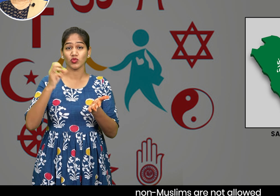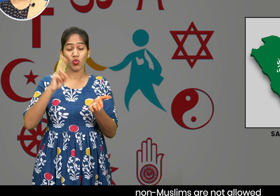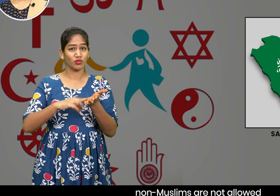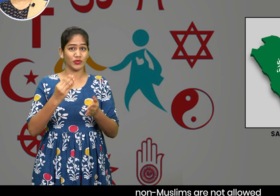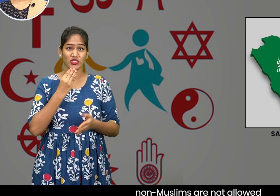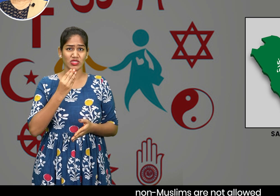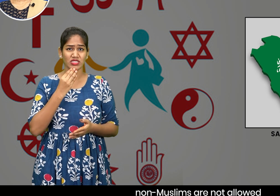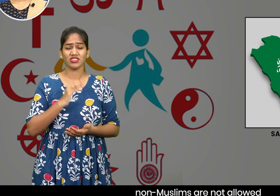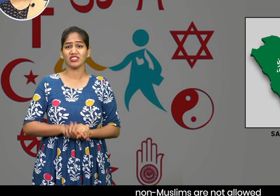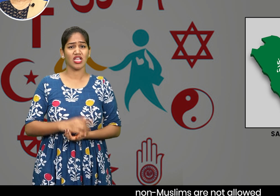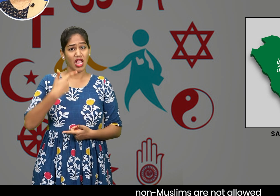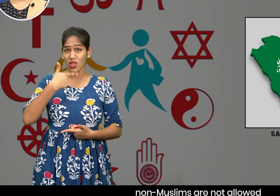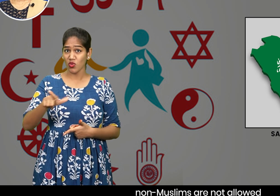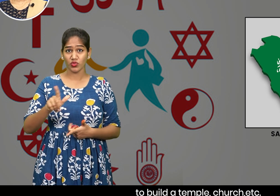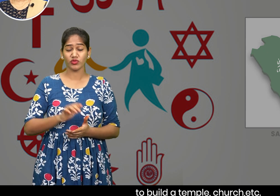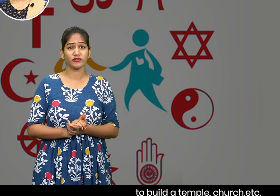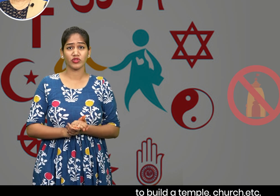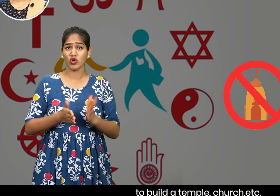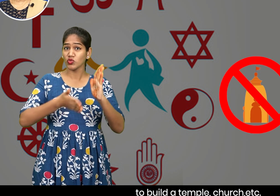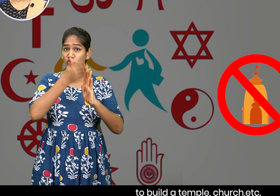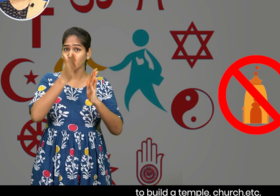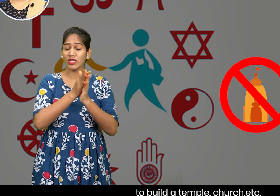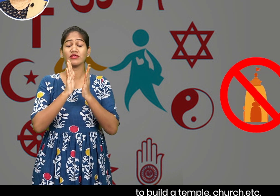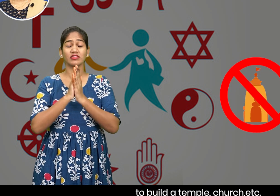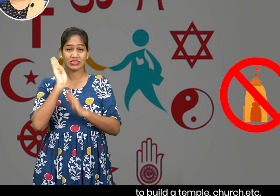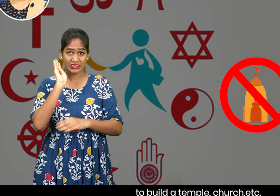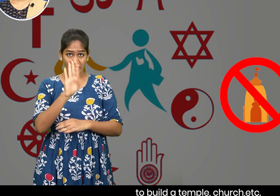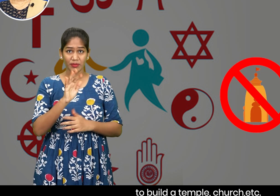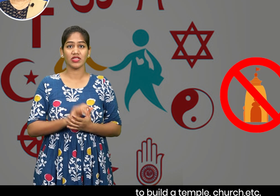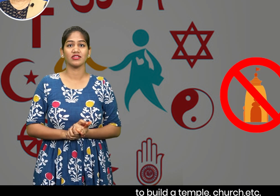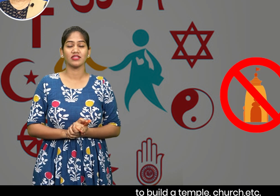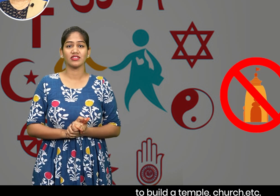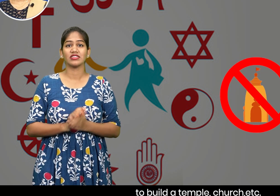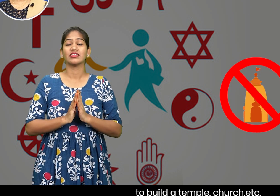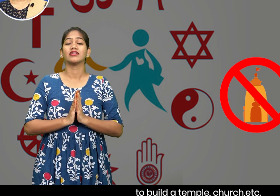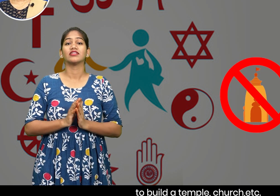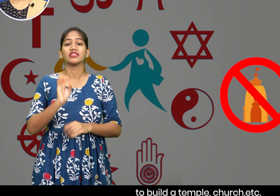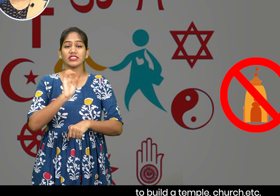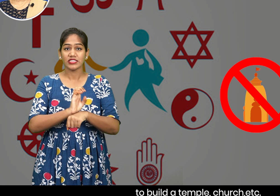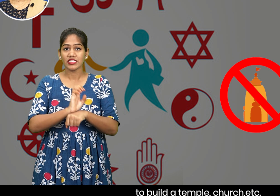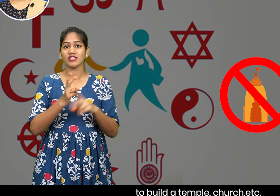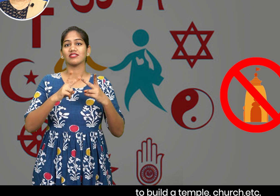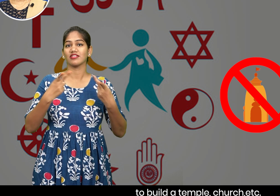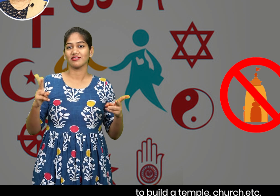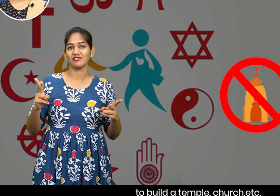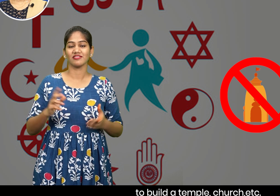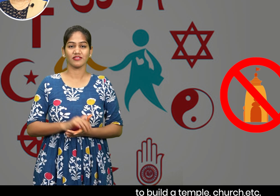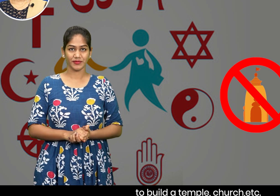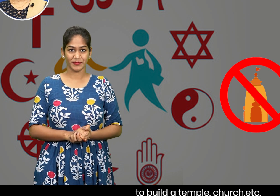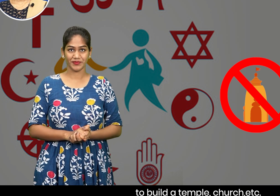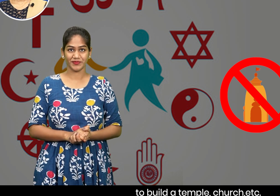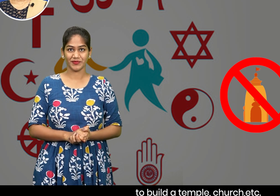non-Muslims are not allowed to build a temple, church, etc.